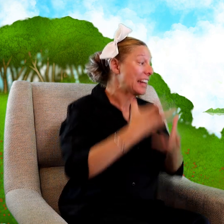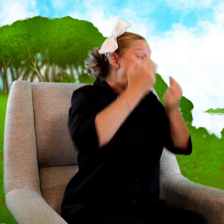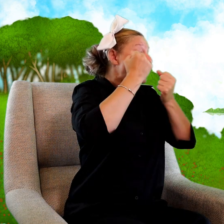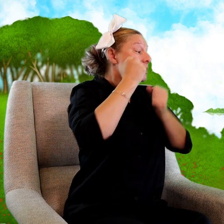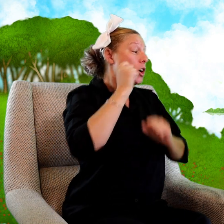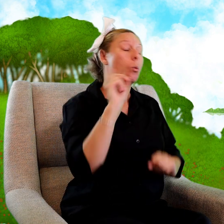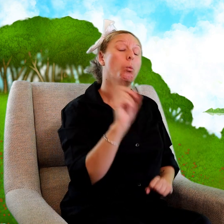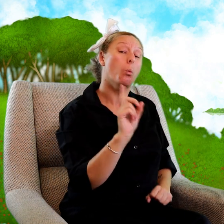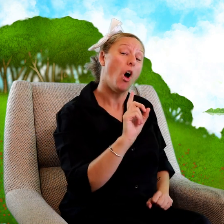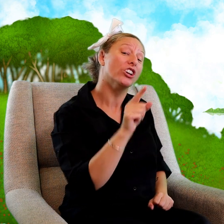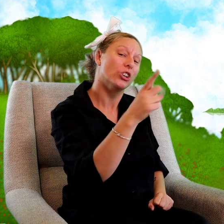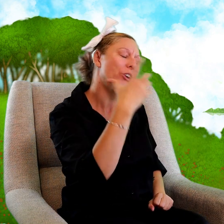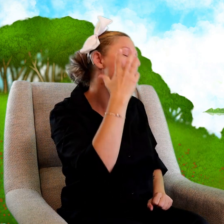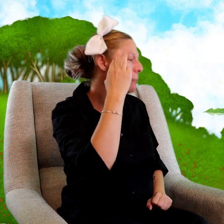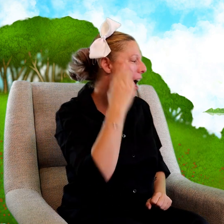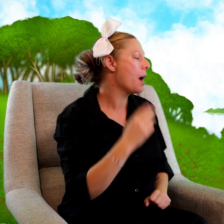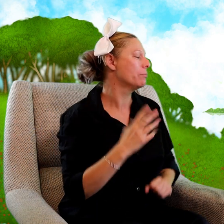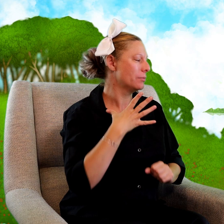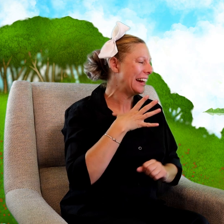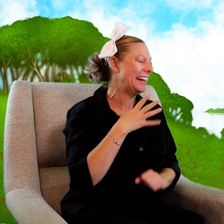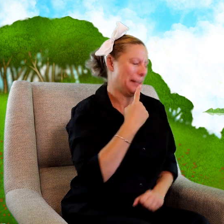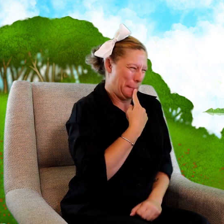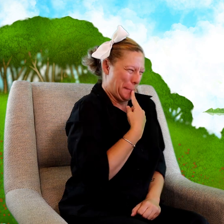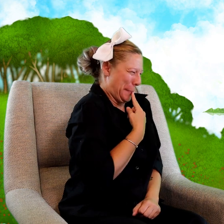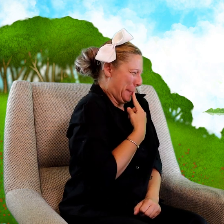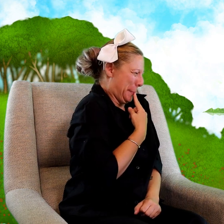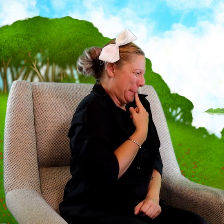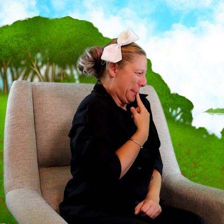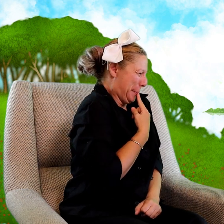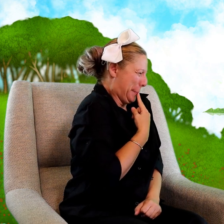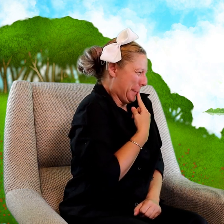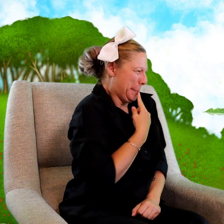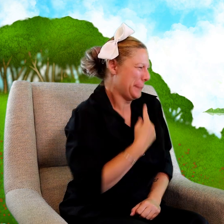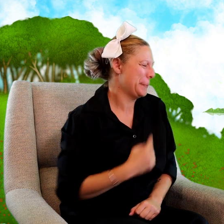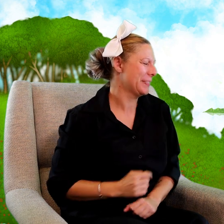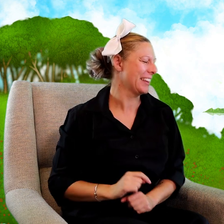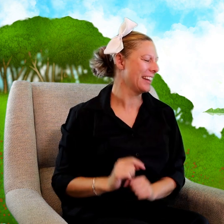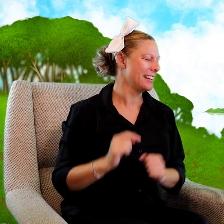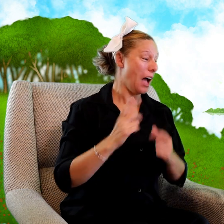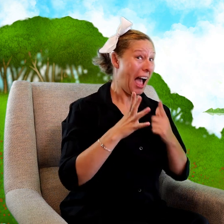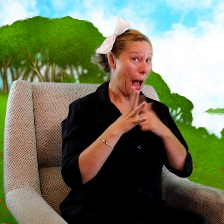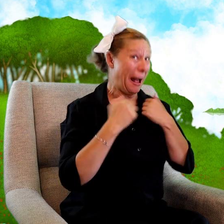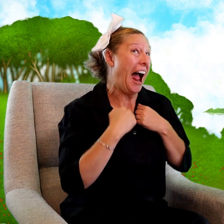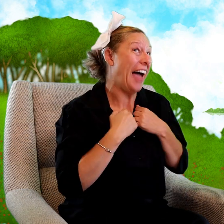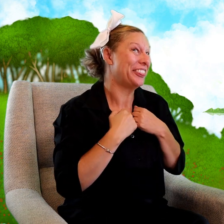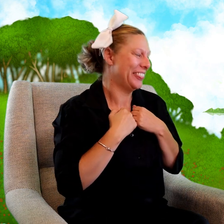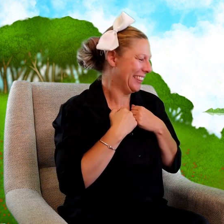Guess what you need, Mum, said Ben cheekily. A bath,